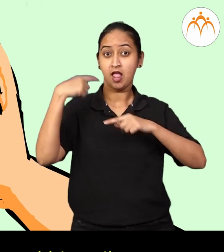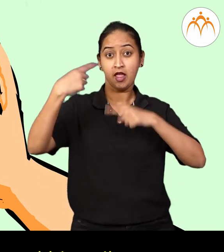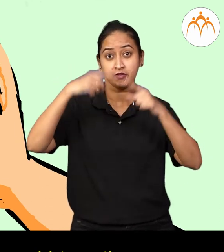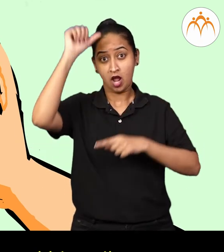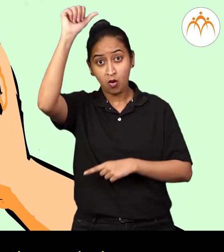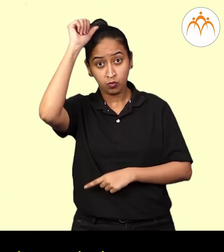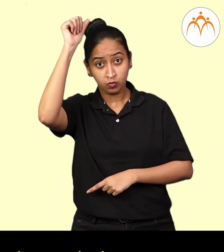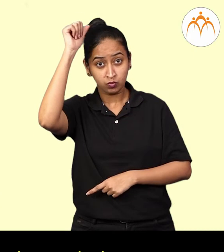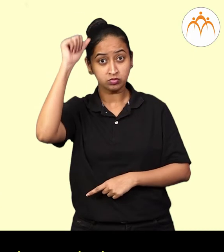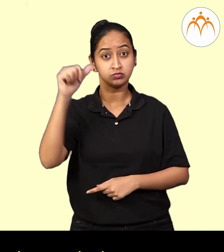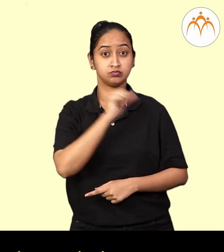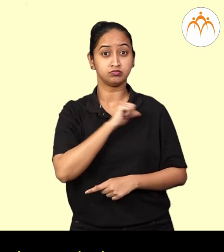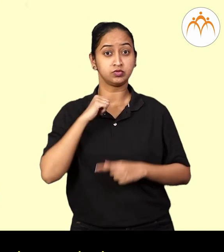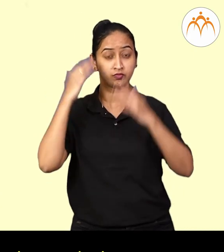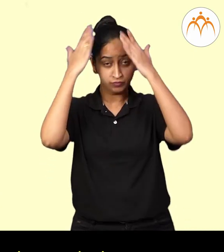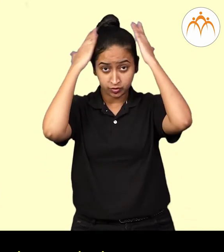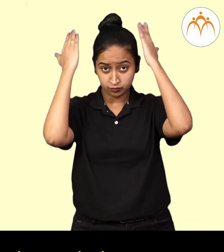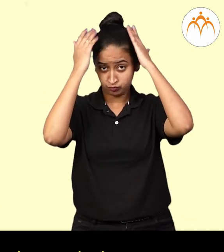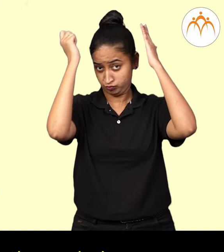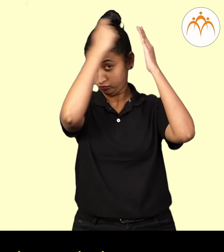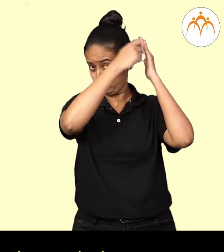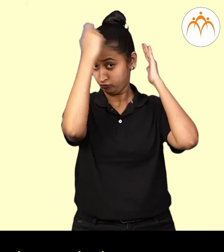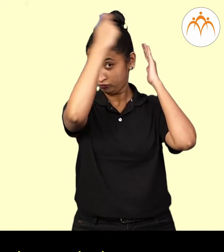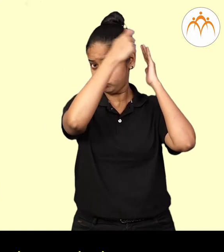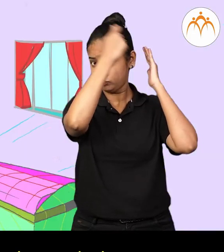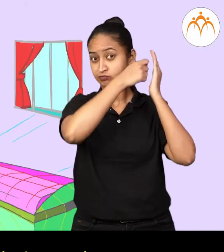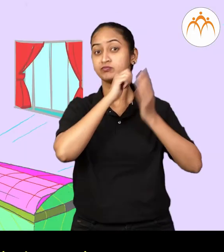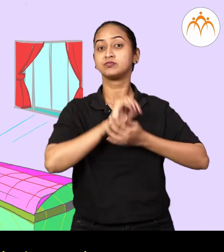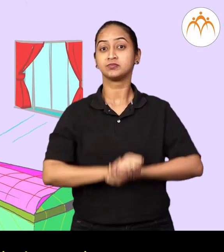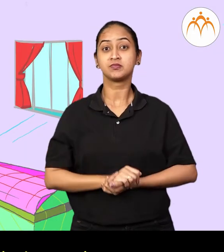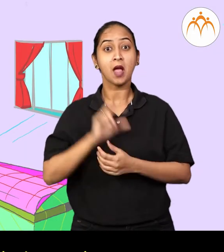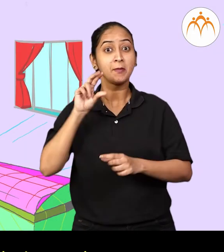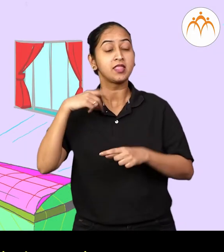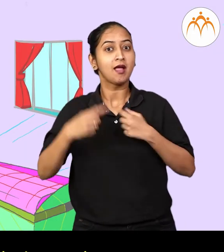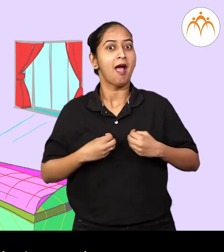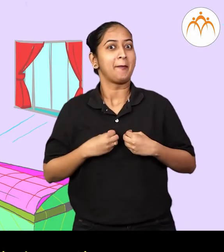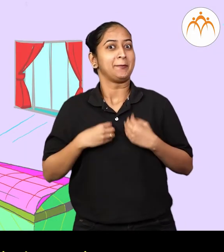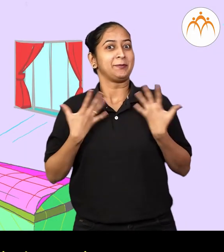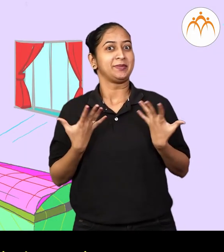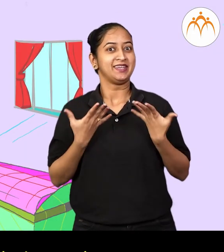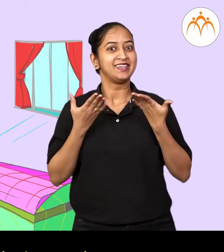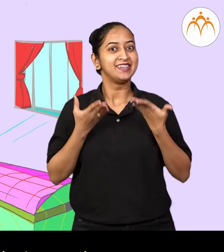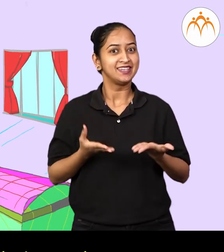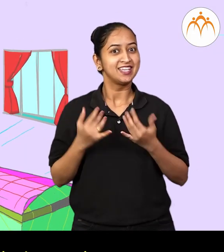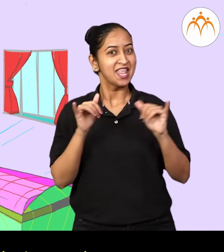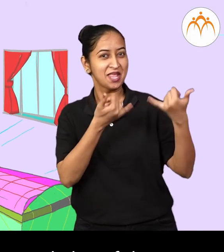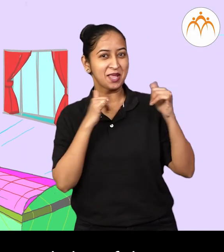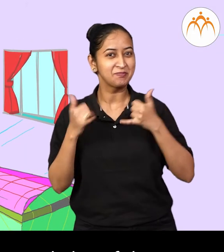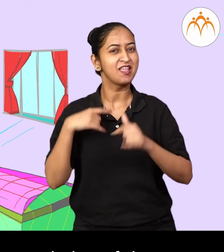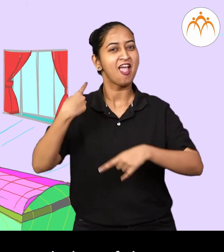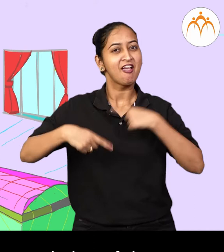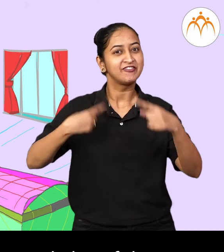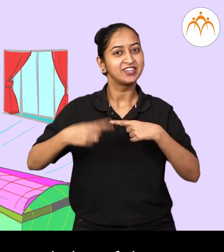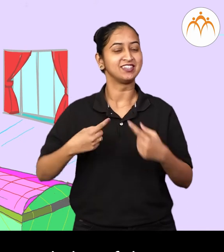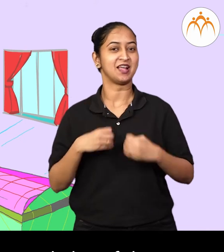nails. He took a head bath regularly. He combed his hair neatly. He